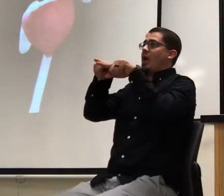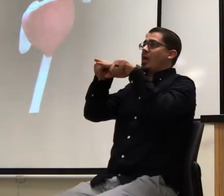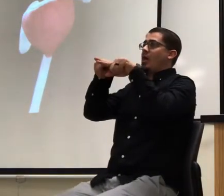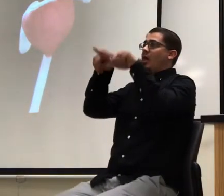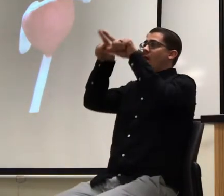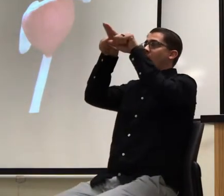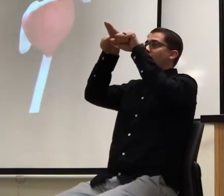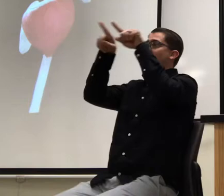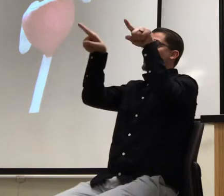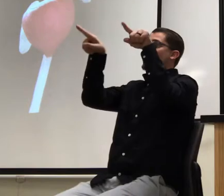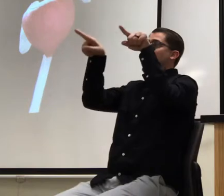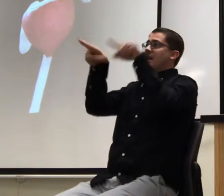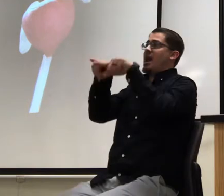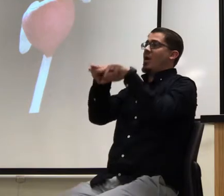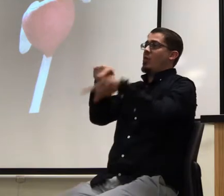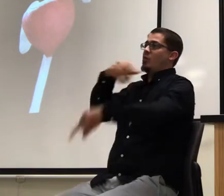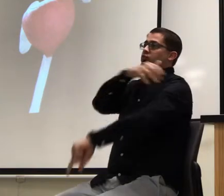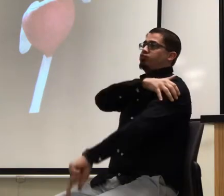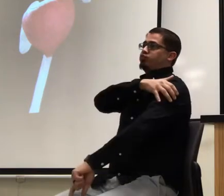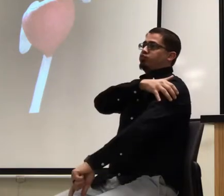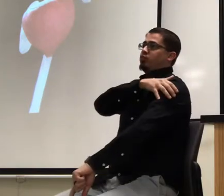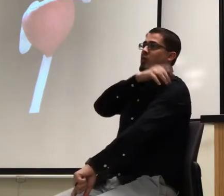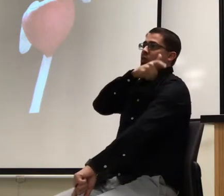triangle shape. Okay.